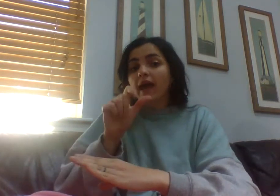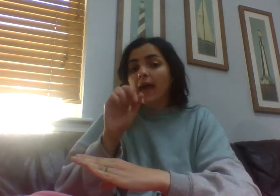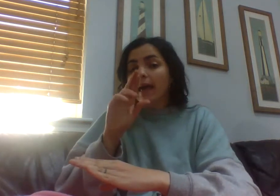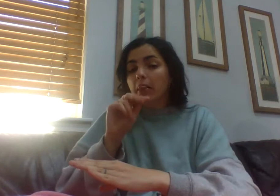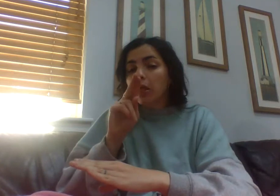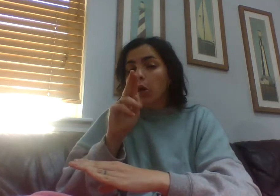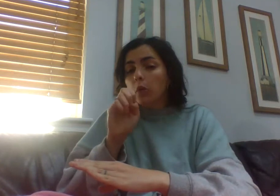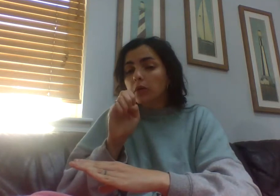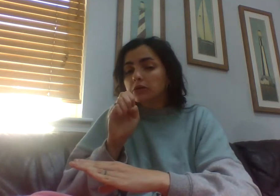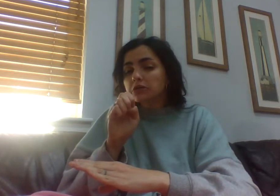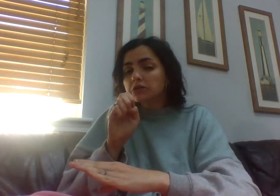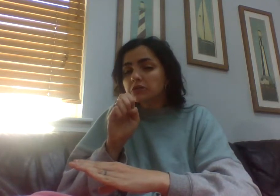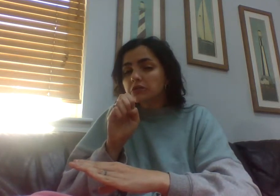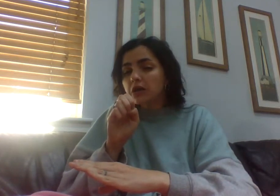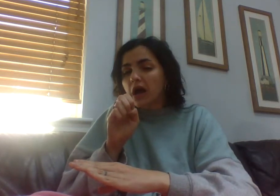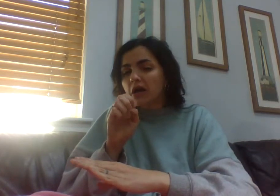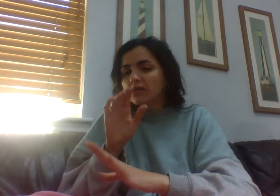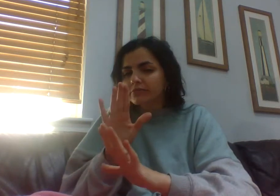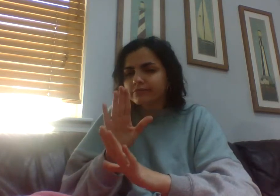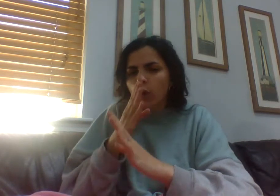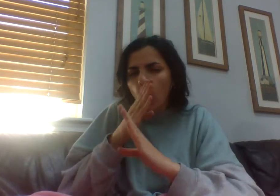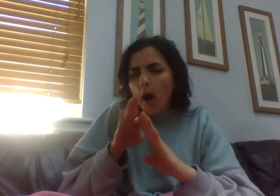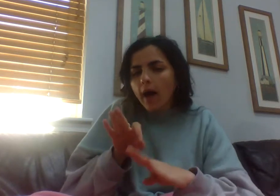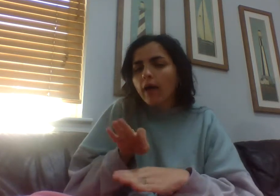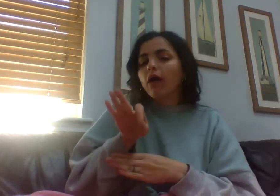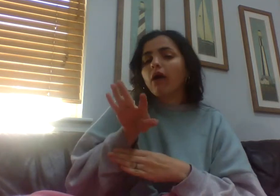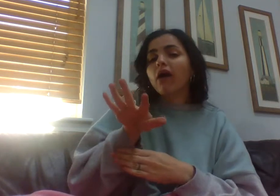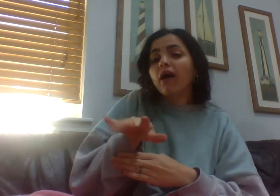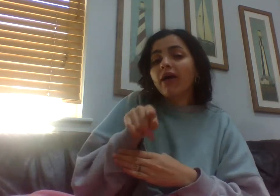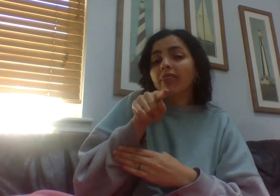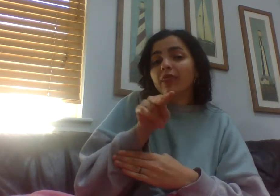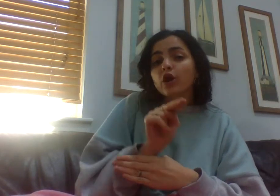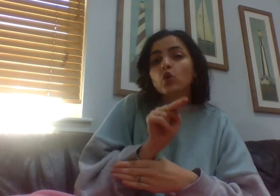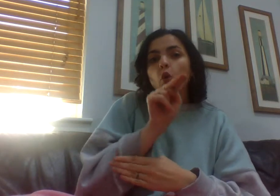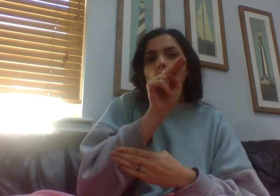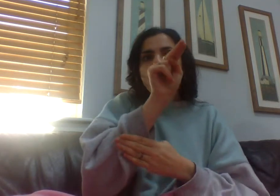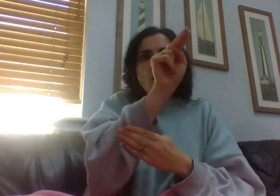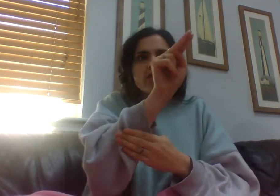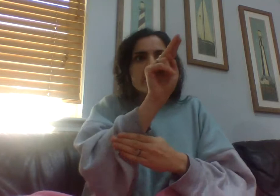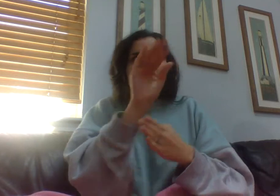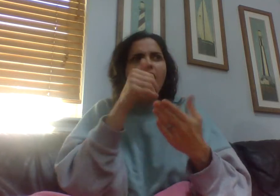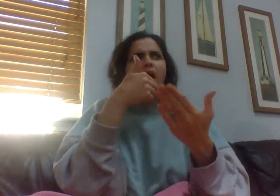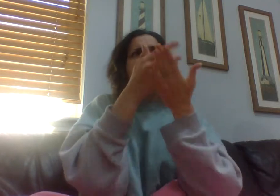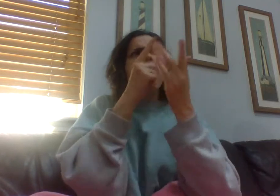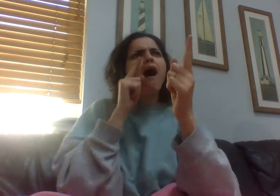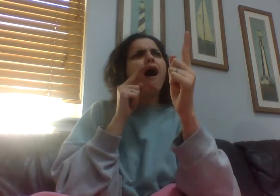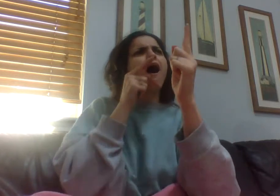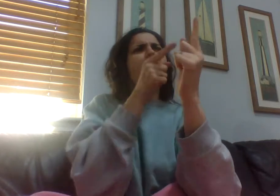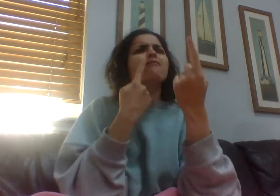at how this northern promised land, this final destination of so many millions of